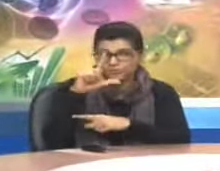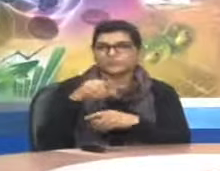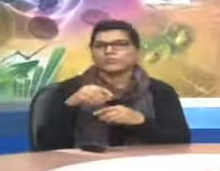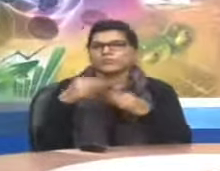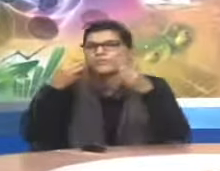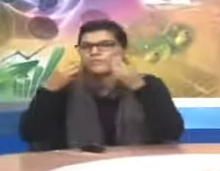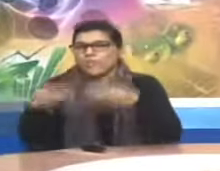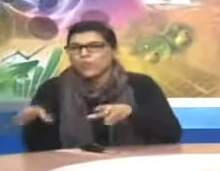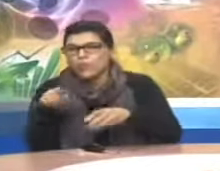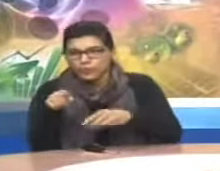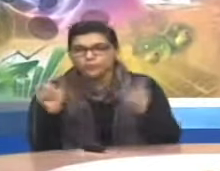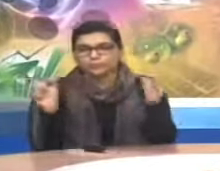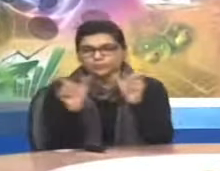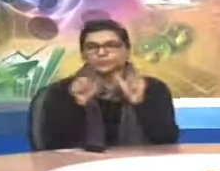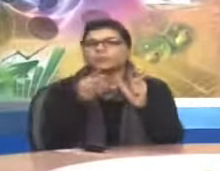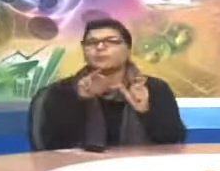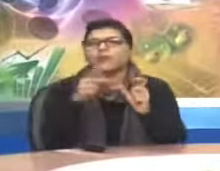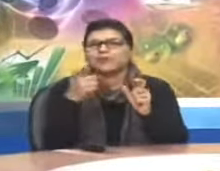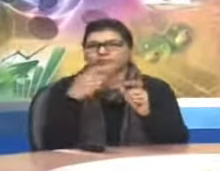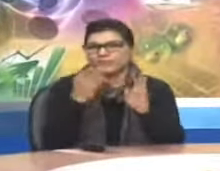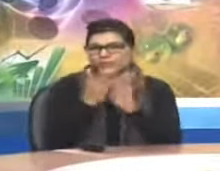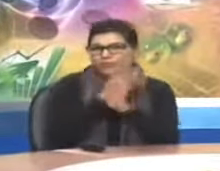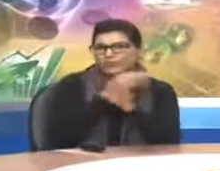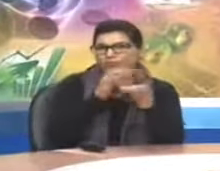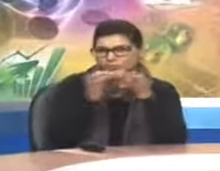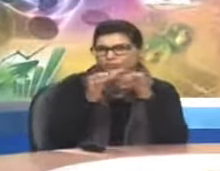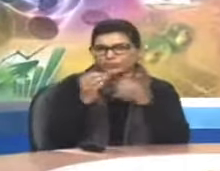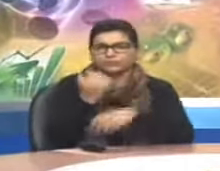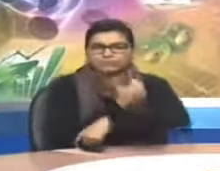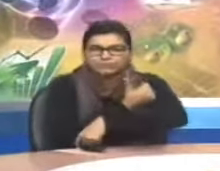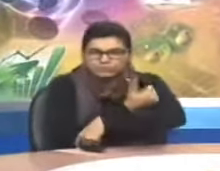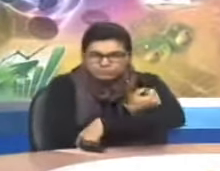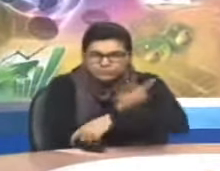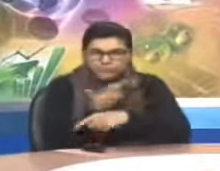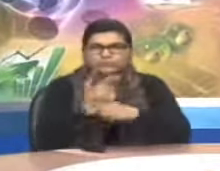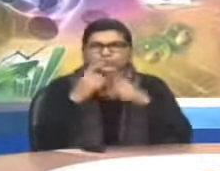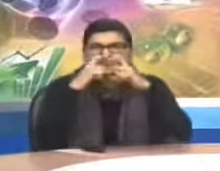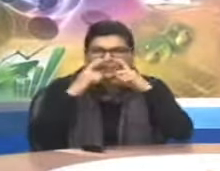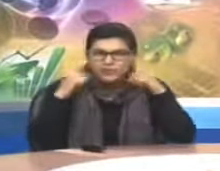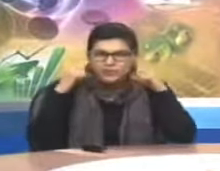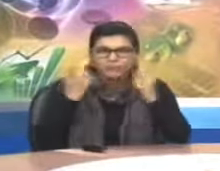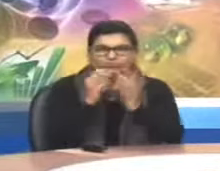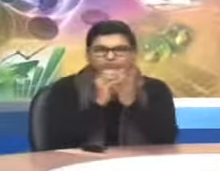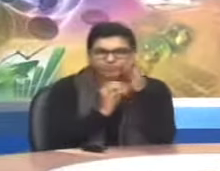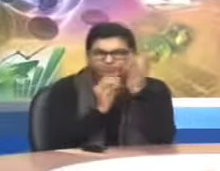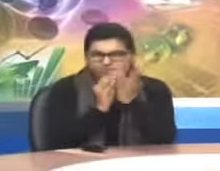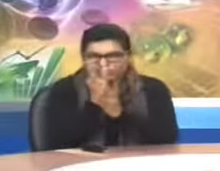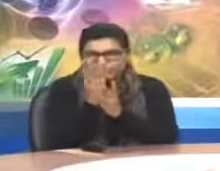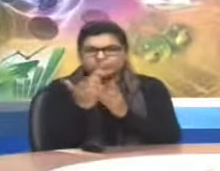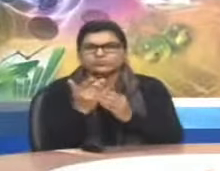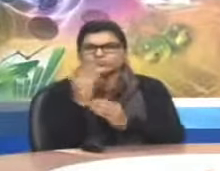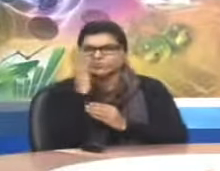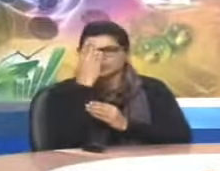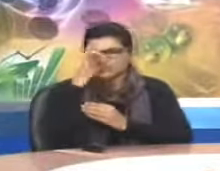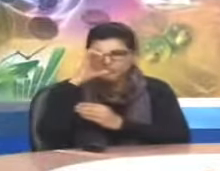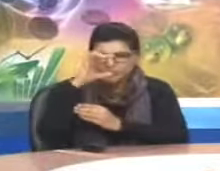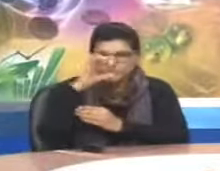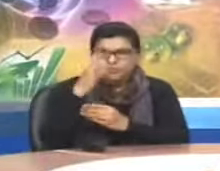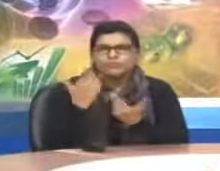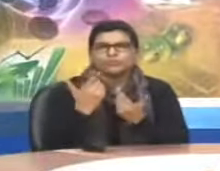the biomedical wastes. We all have seen, as I had explained in the difficult words. There